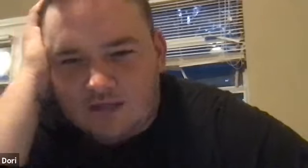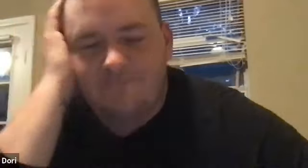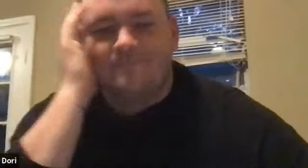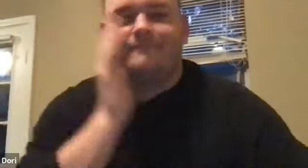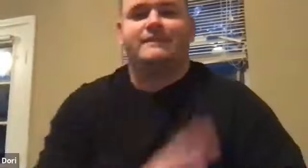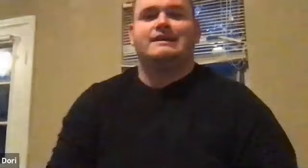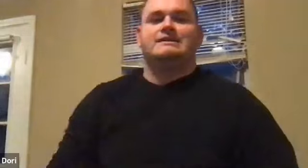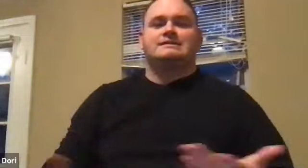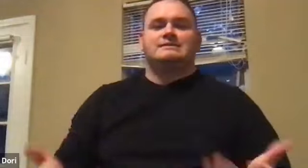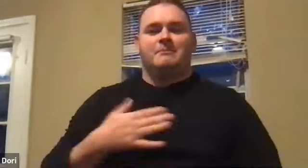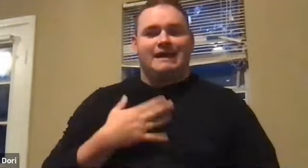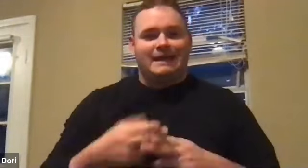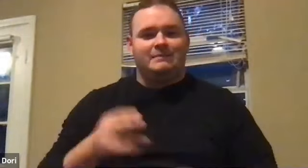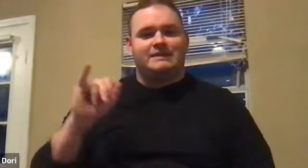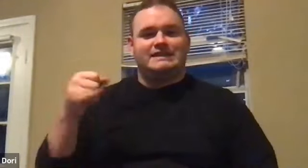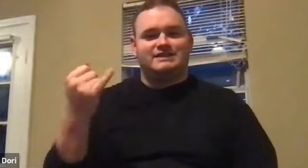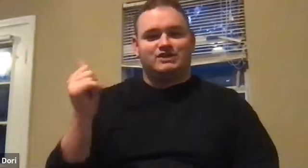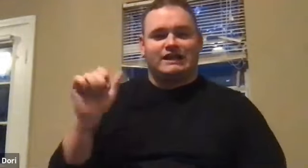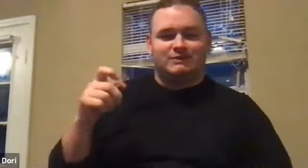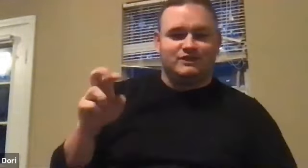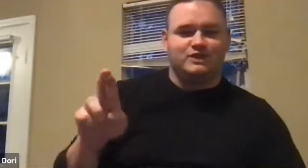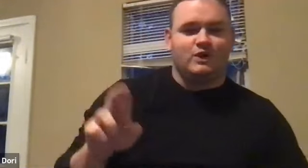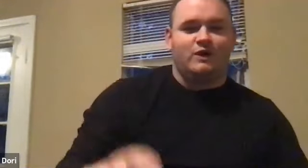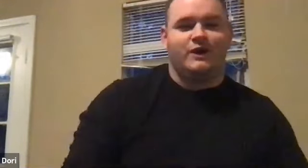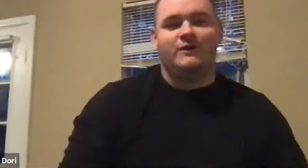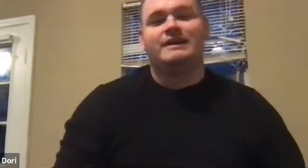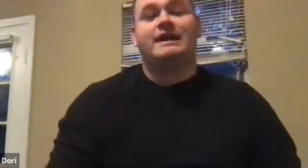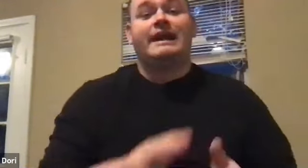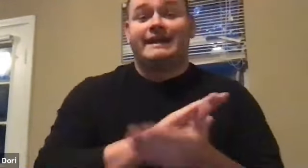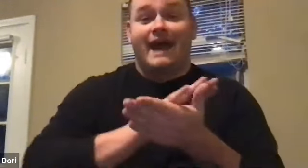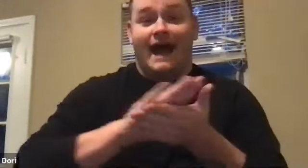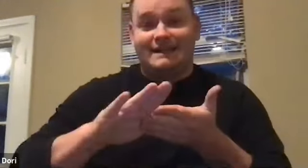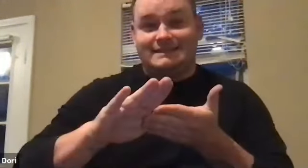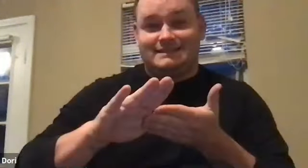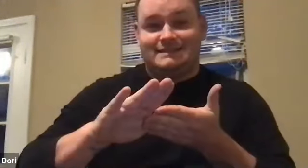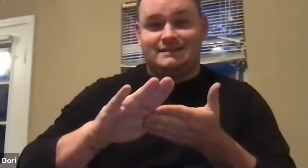Awesome. My name is Jasper, as you all know. Nice.